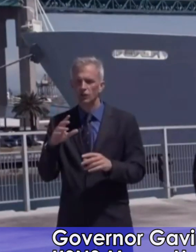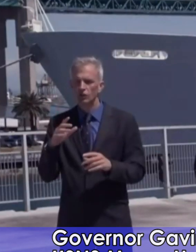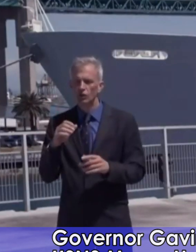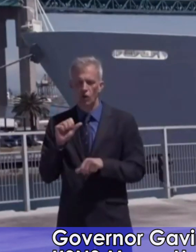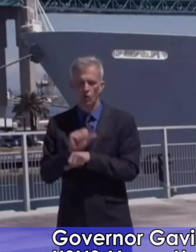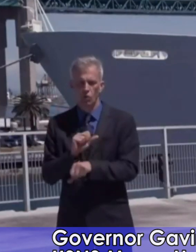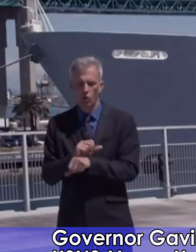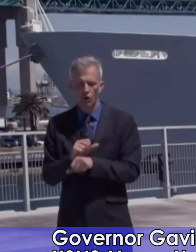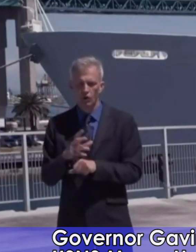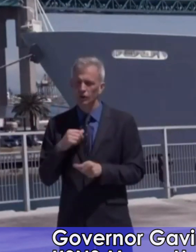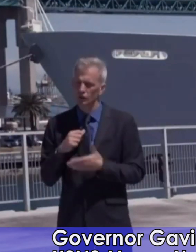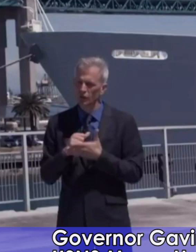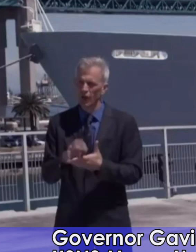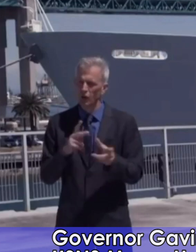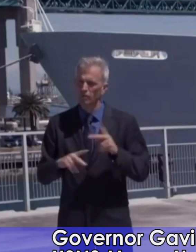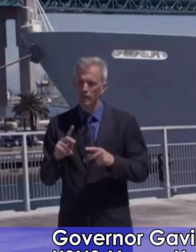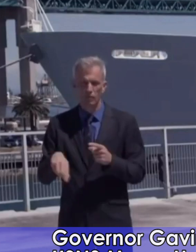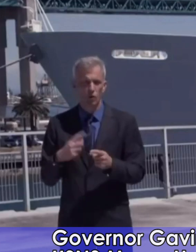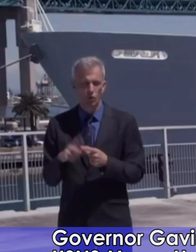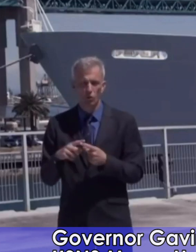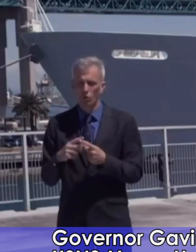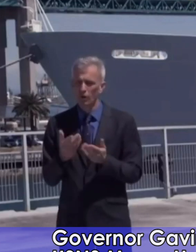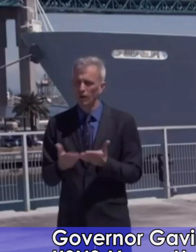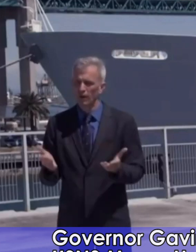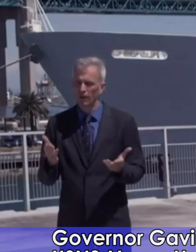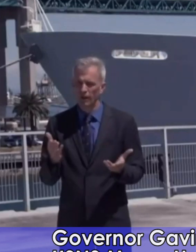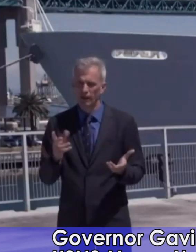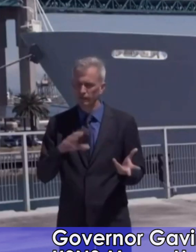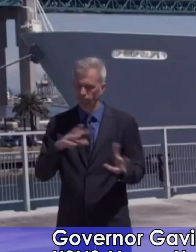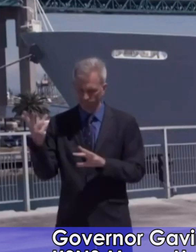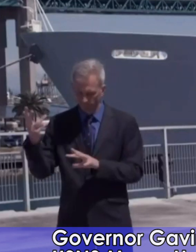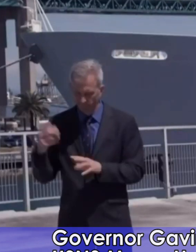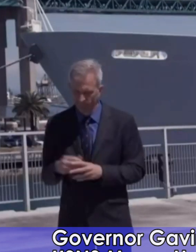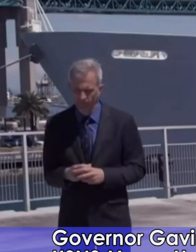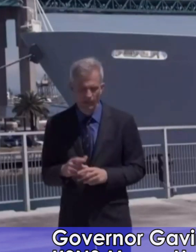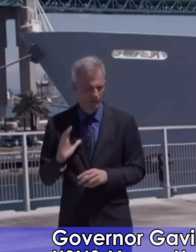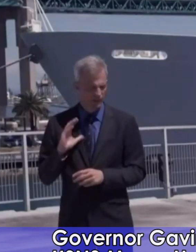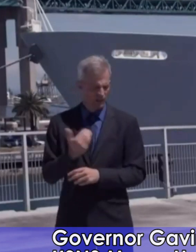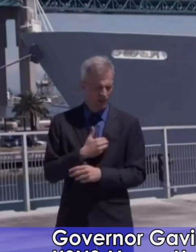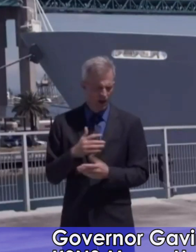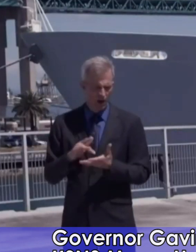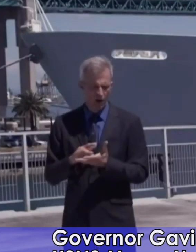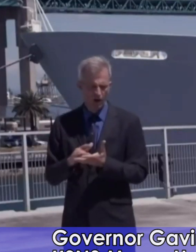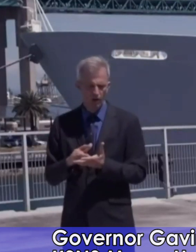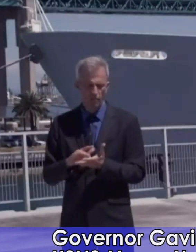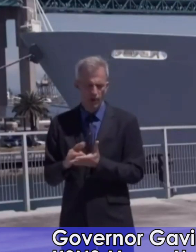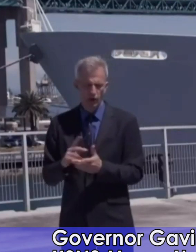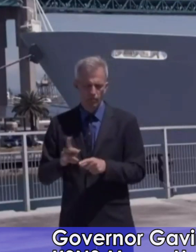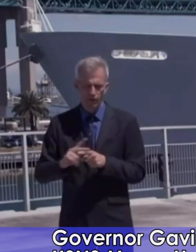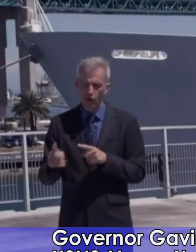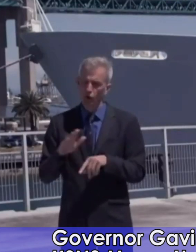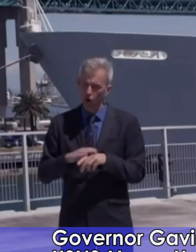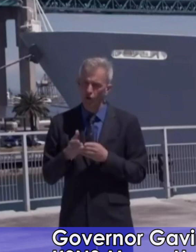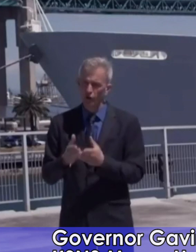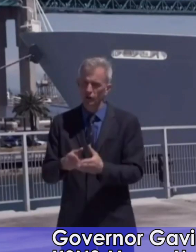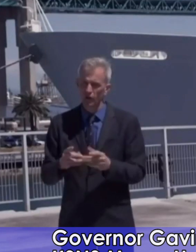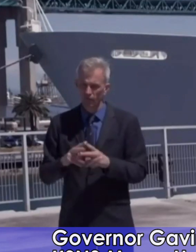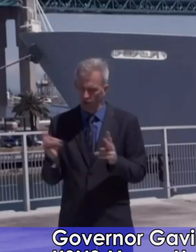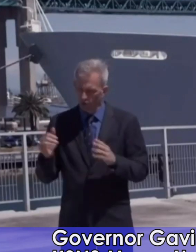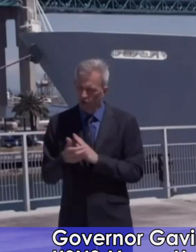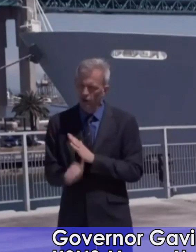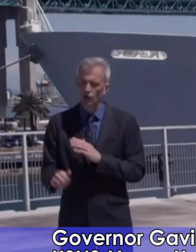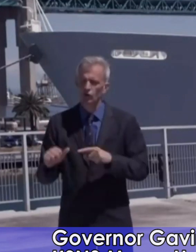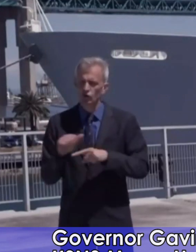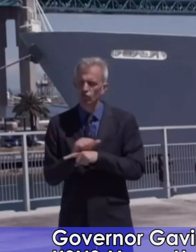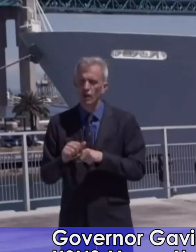Navy's core missions these ships perform around the world. Our embarked medical professionals are highly skilled and trained and ready